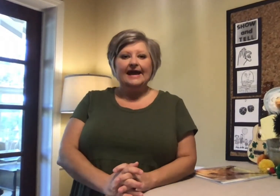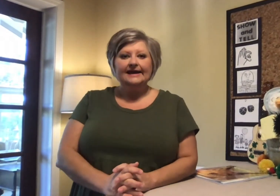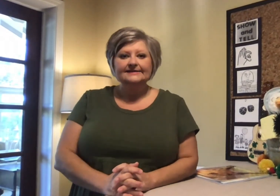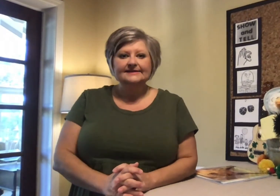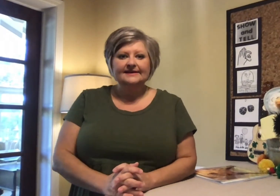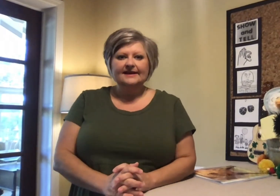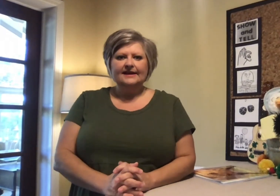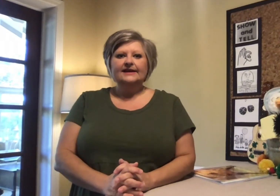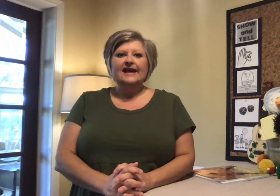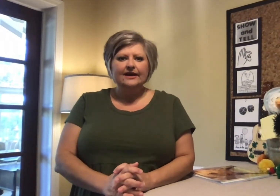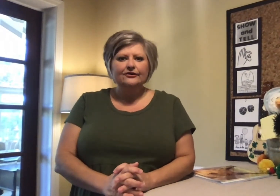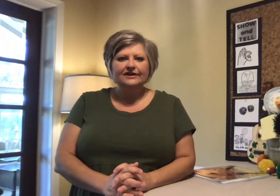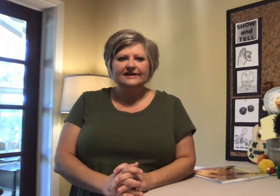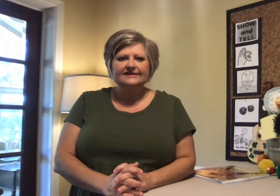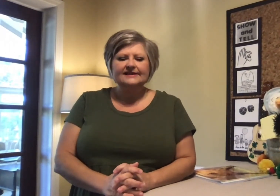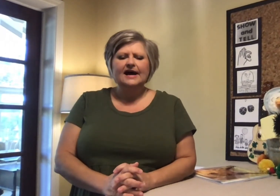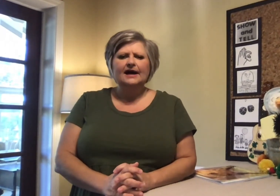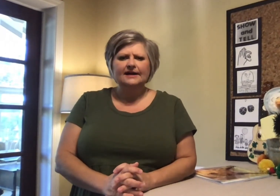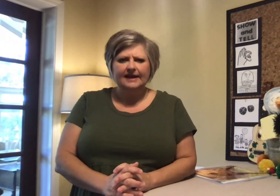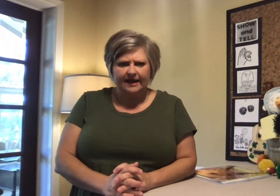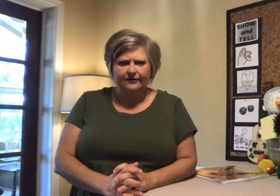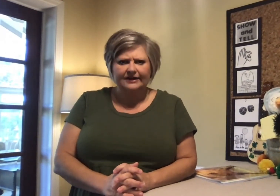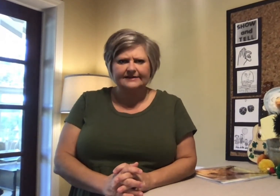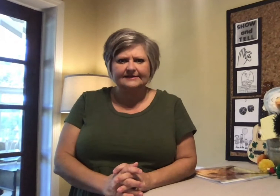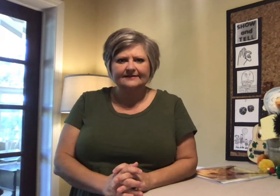cat carries a carrot.